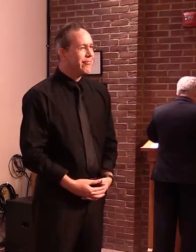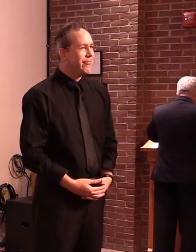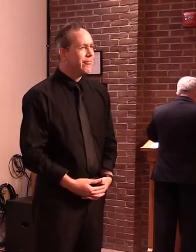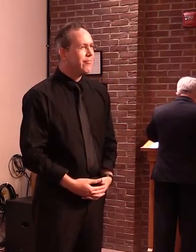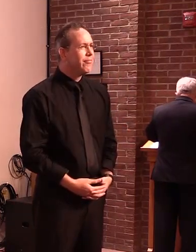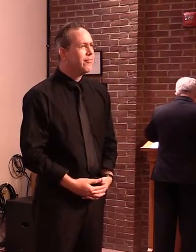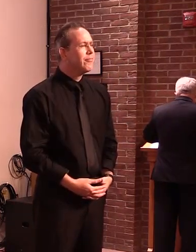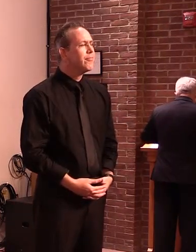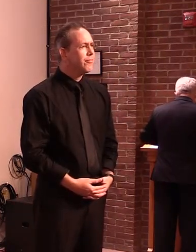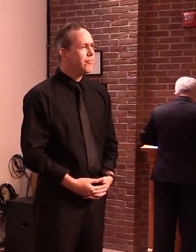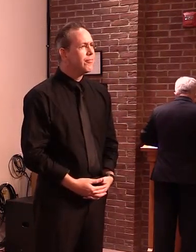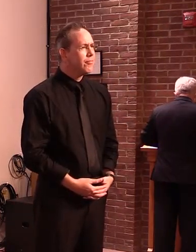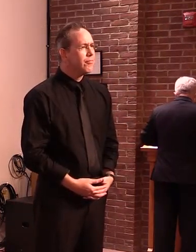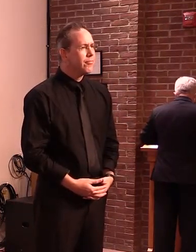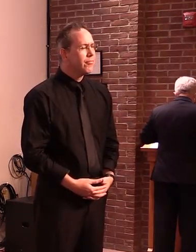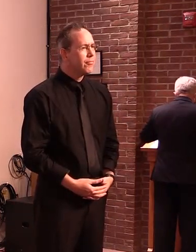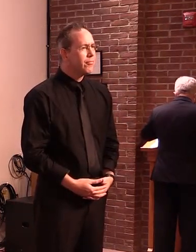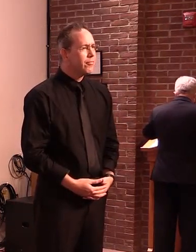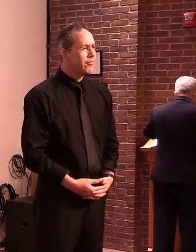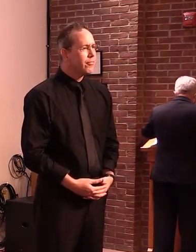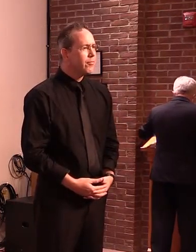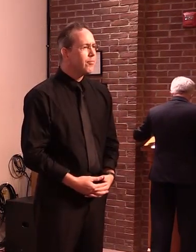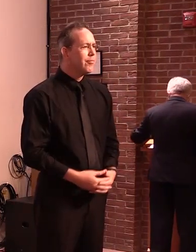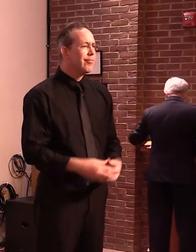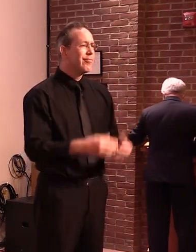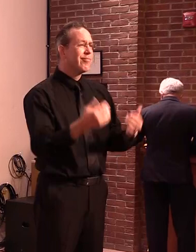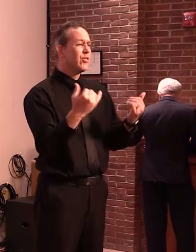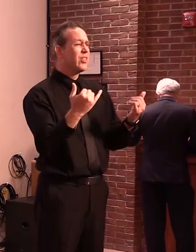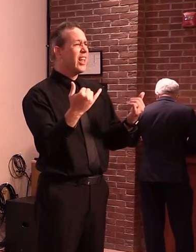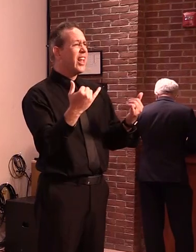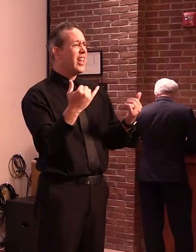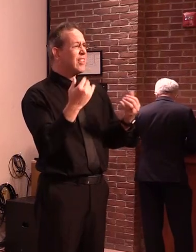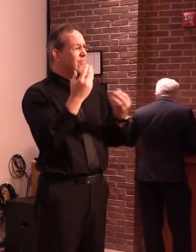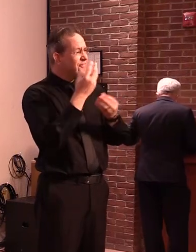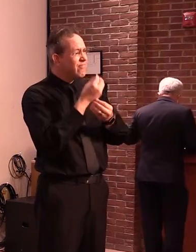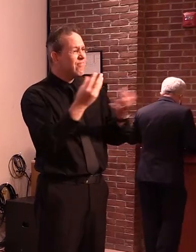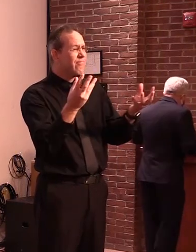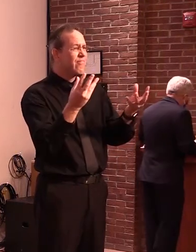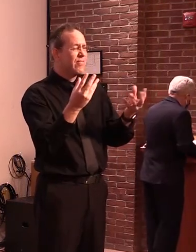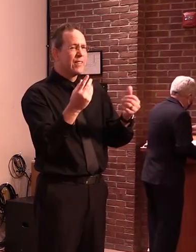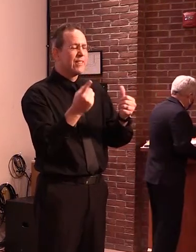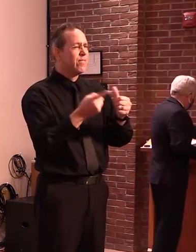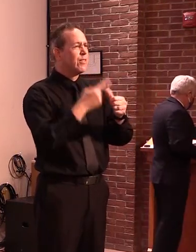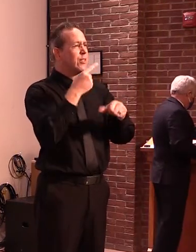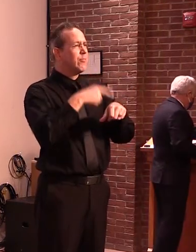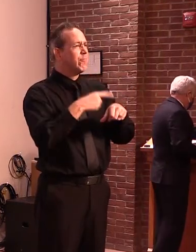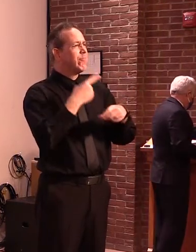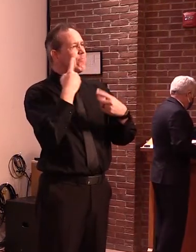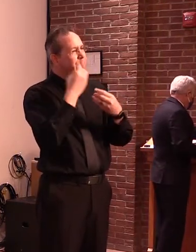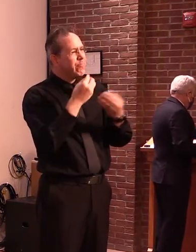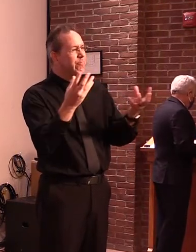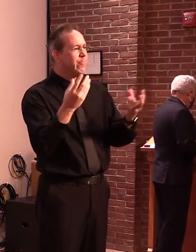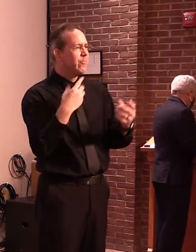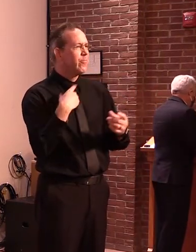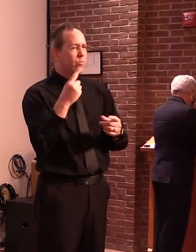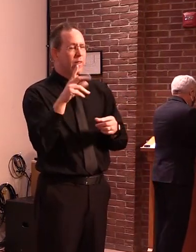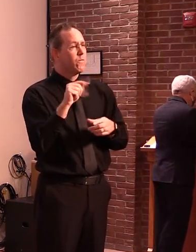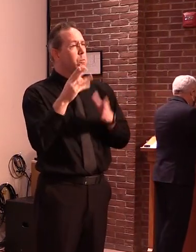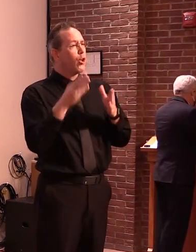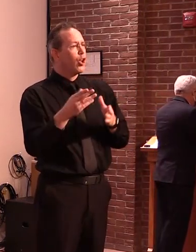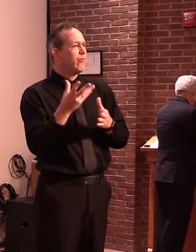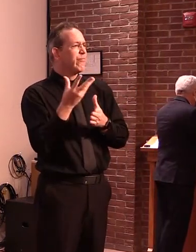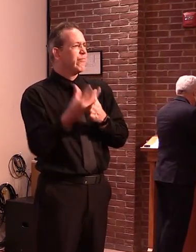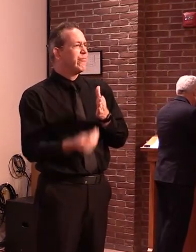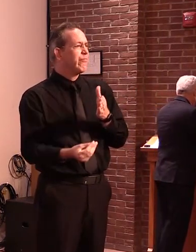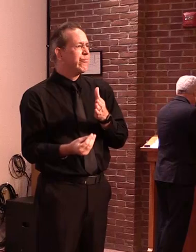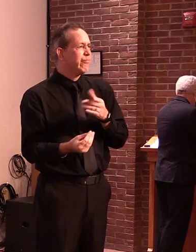I want to start this morning by acknowledging that we lost another Vermonter to COVID-19 this week. I